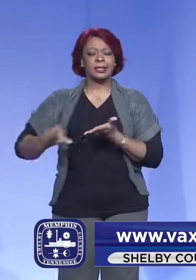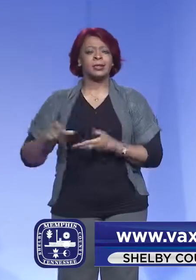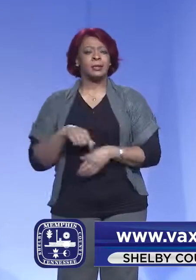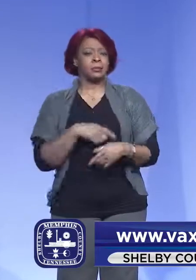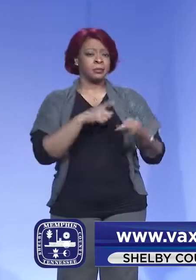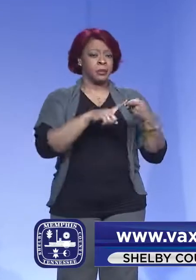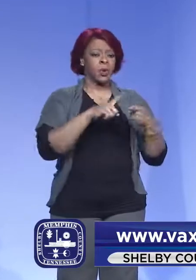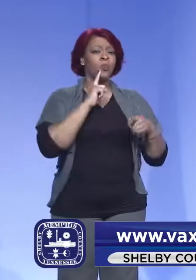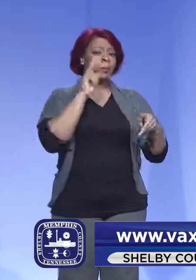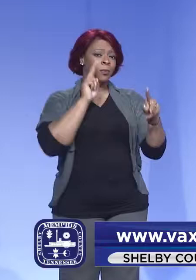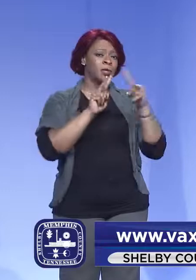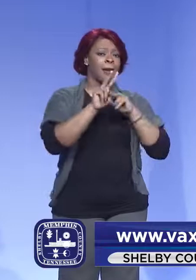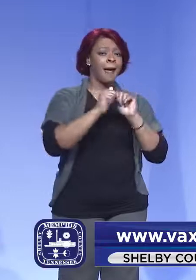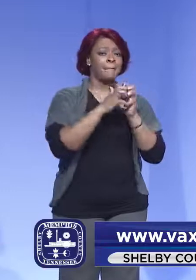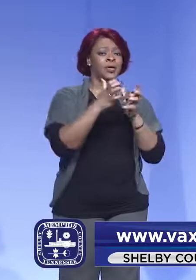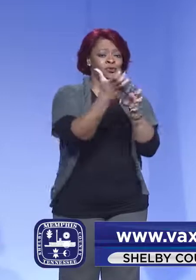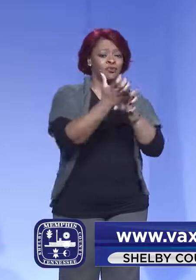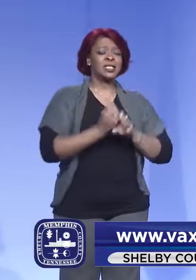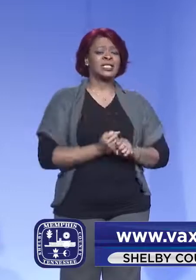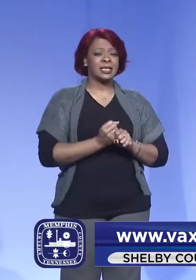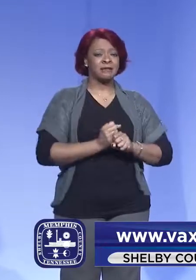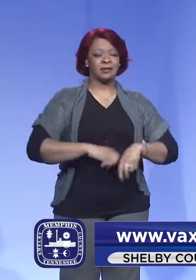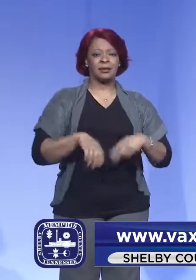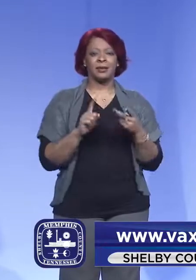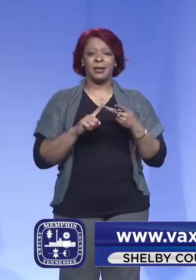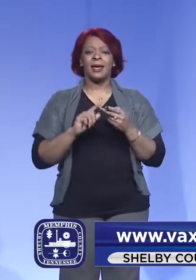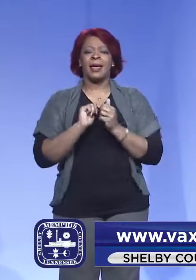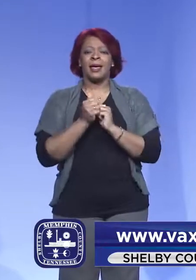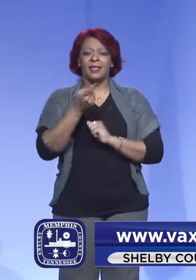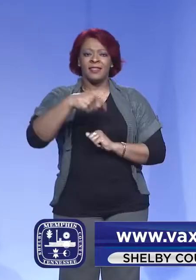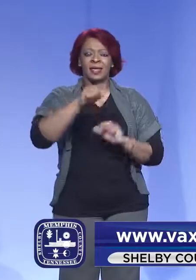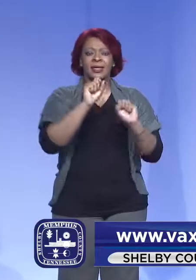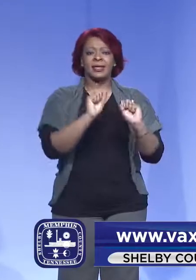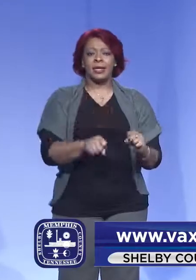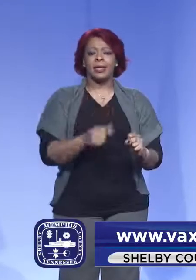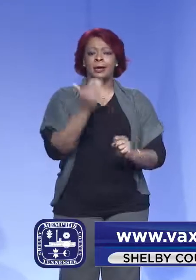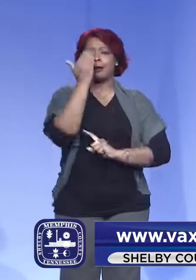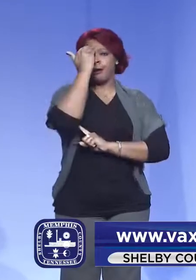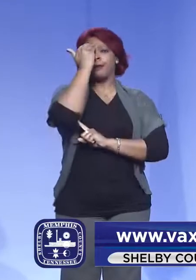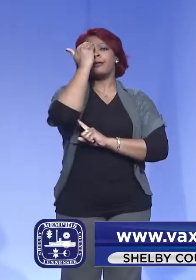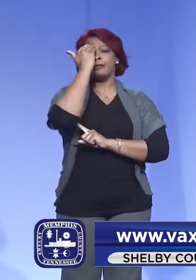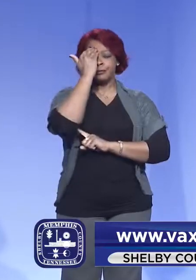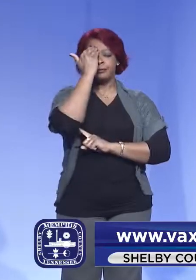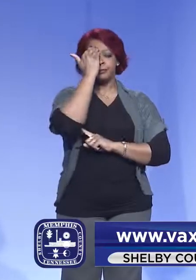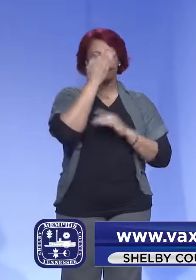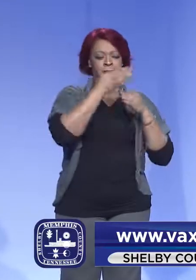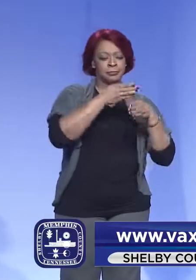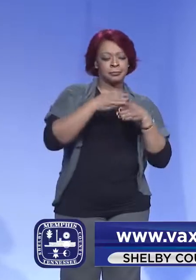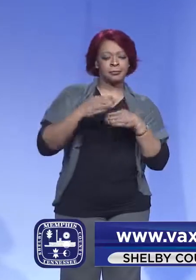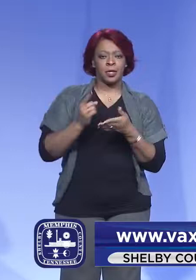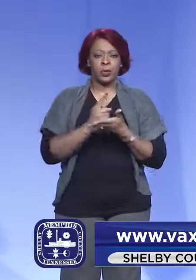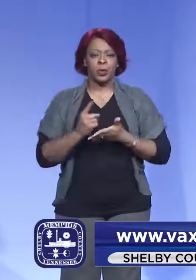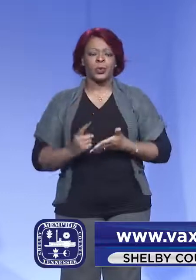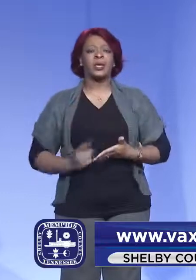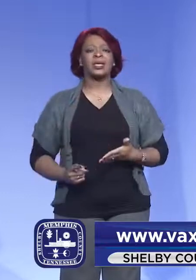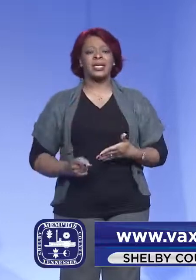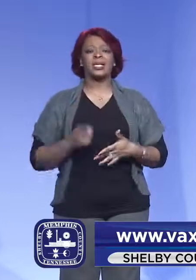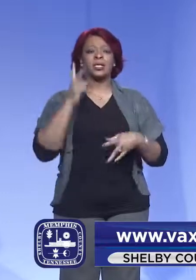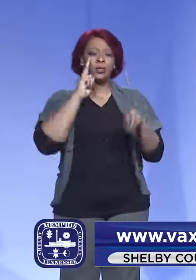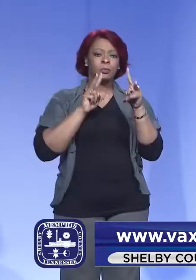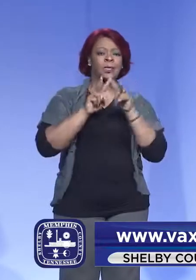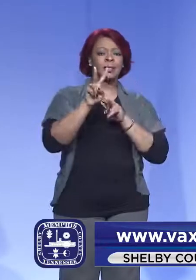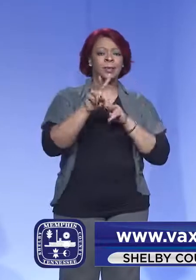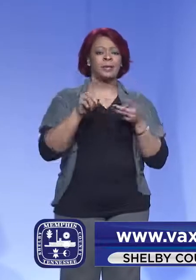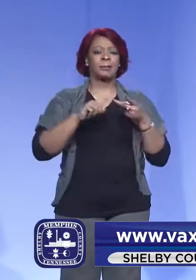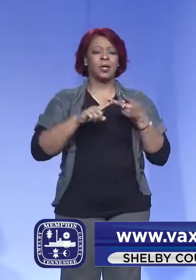one, it's predictable for the healthcare systems and how they can know what their dose is per week. So it's predictability, a